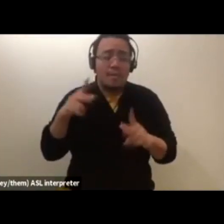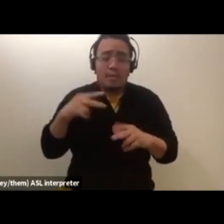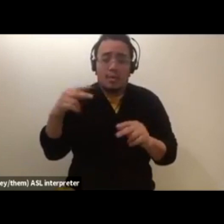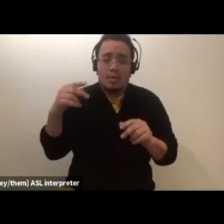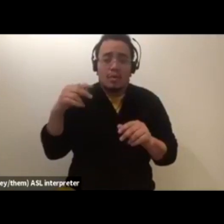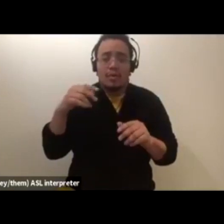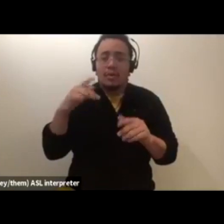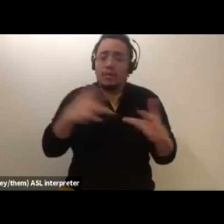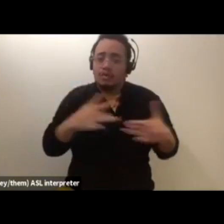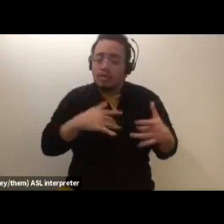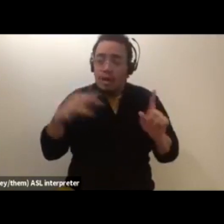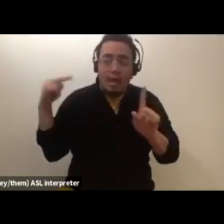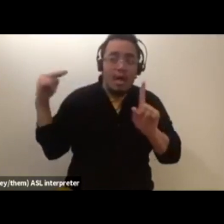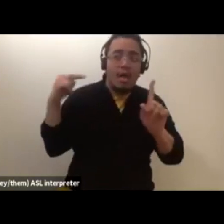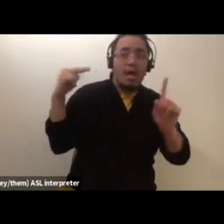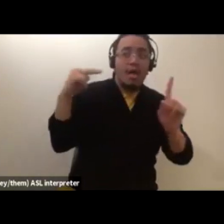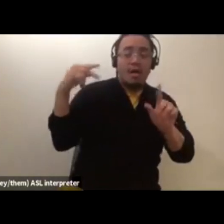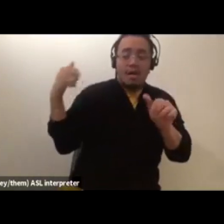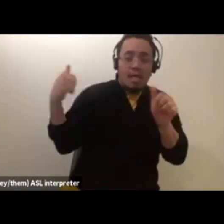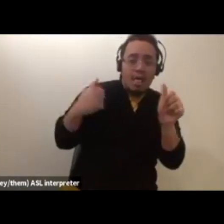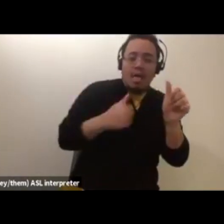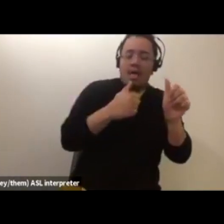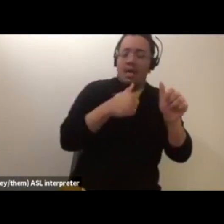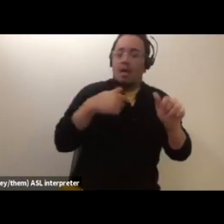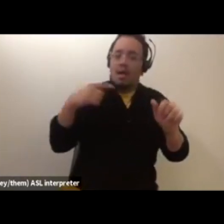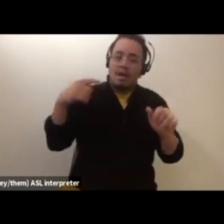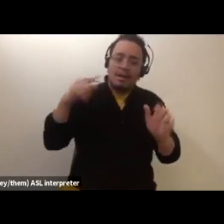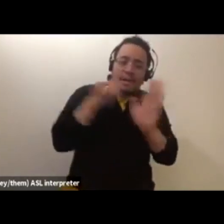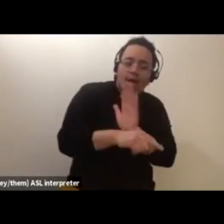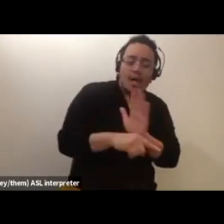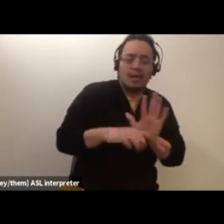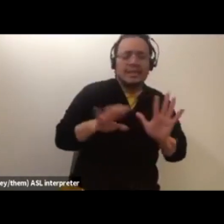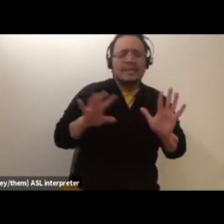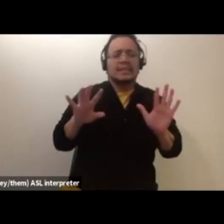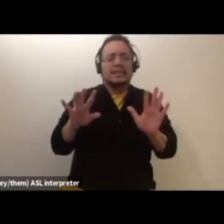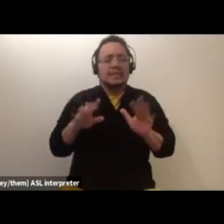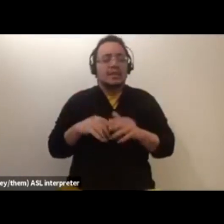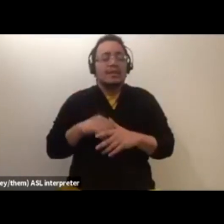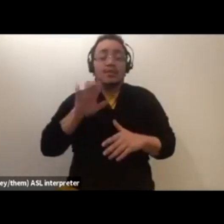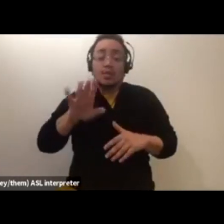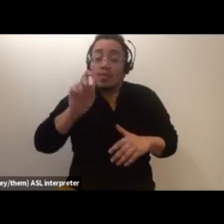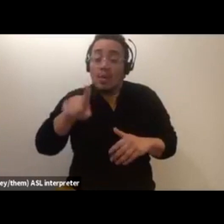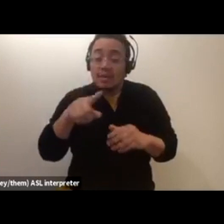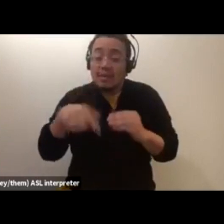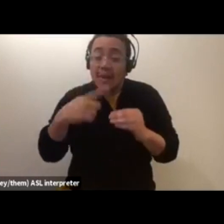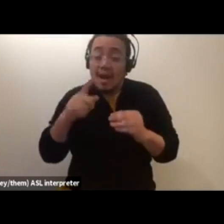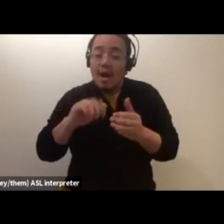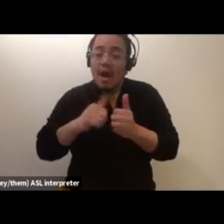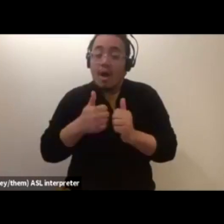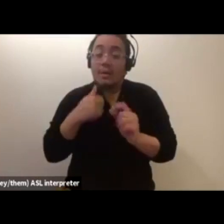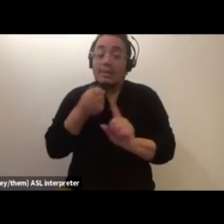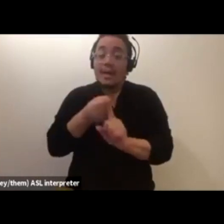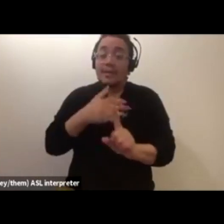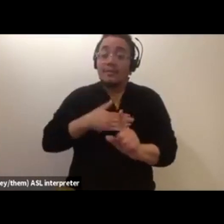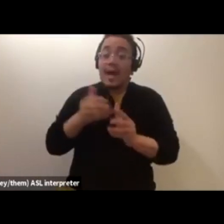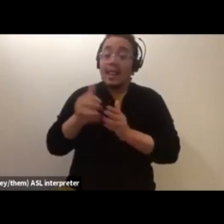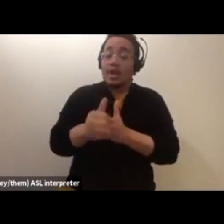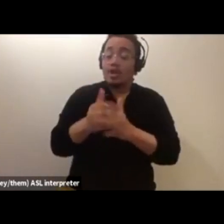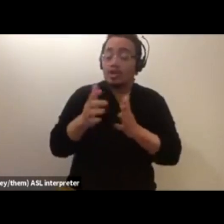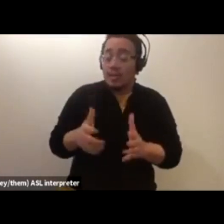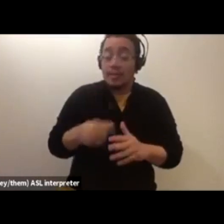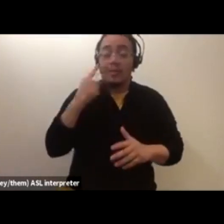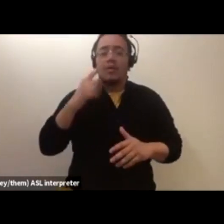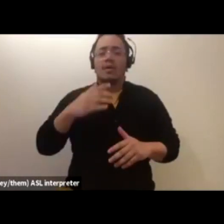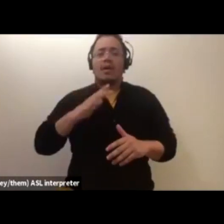like that, right? Your question asked about how does it affect our leadership. I would say, like, as far as our organization